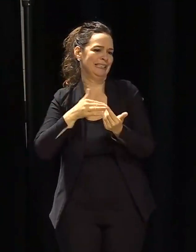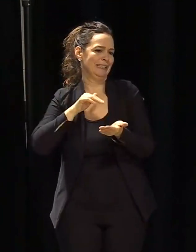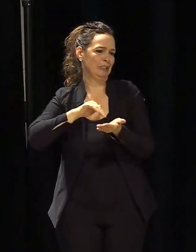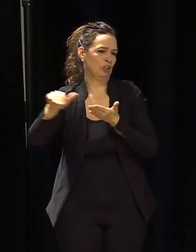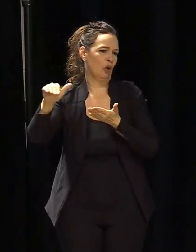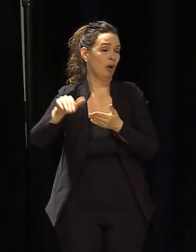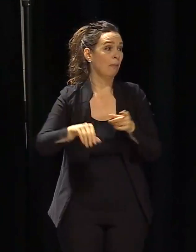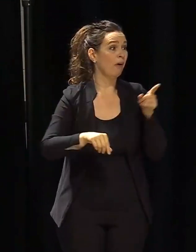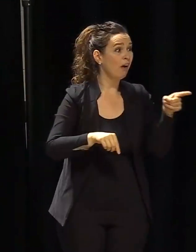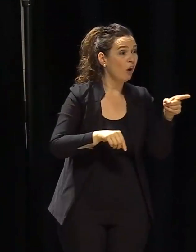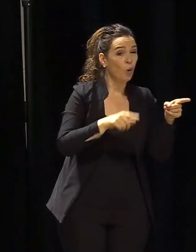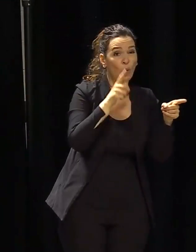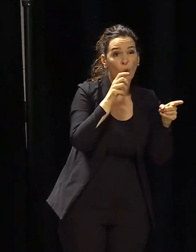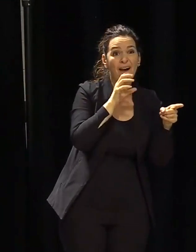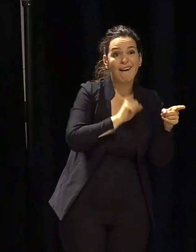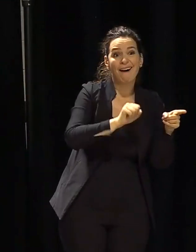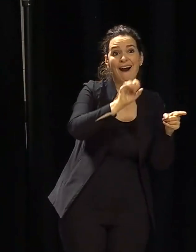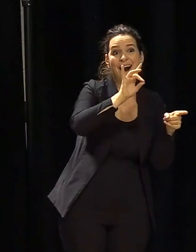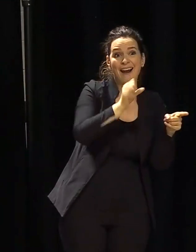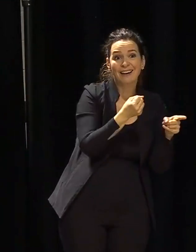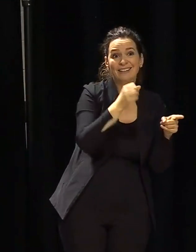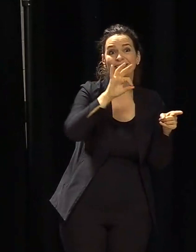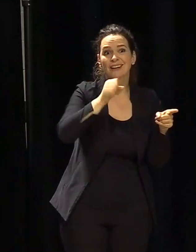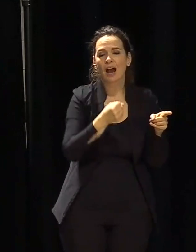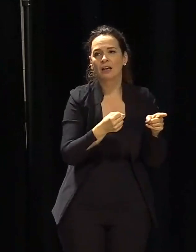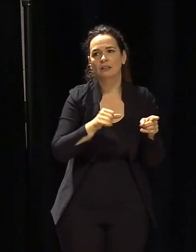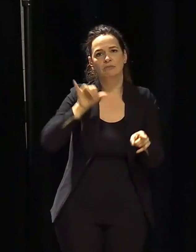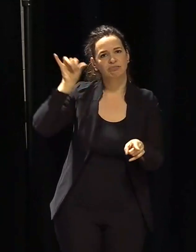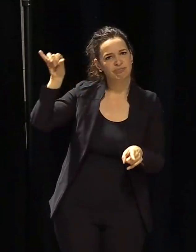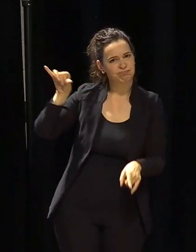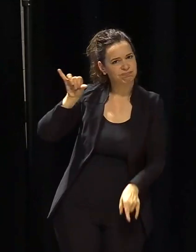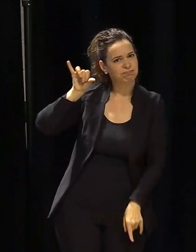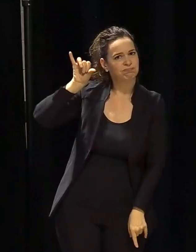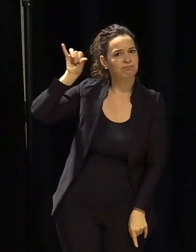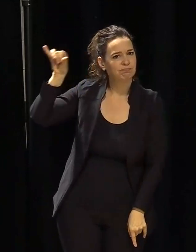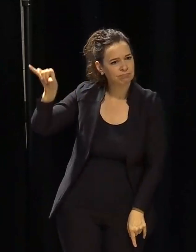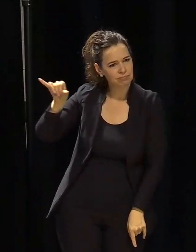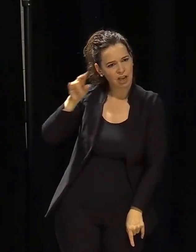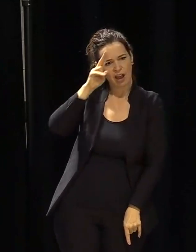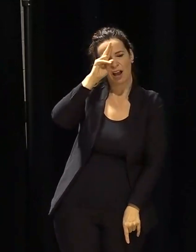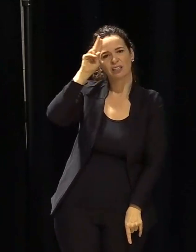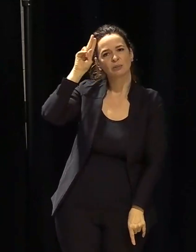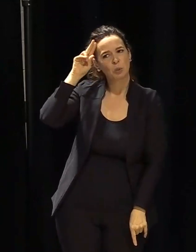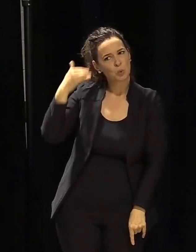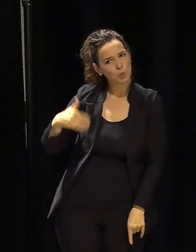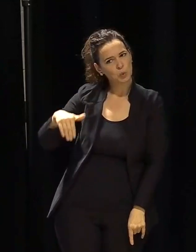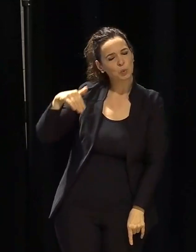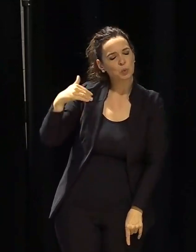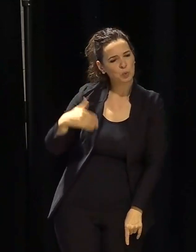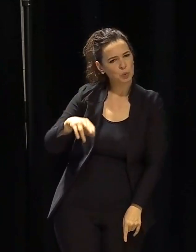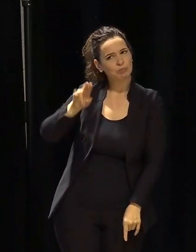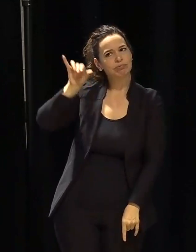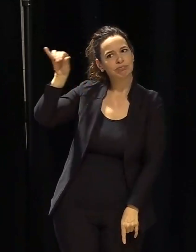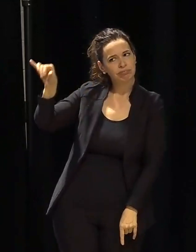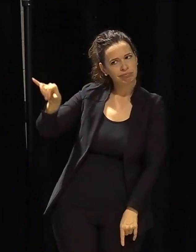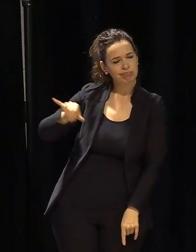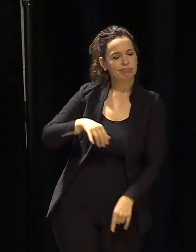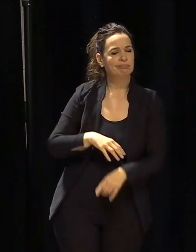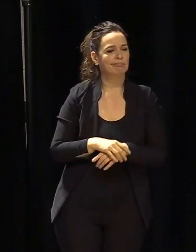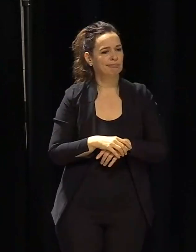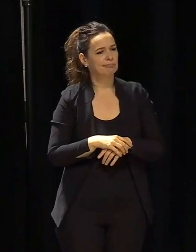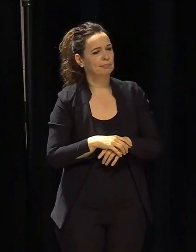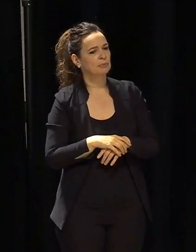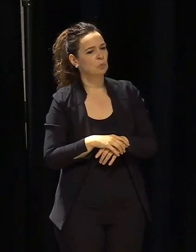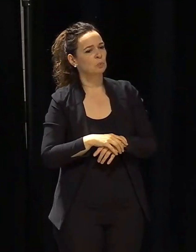are getting rehabilitating in a nursing home, or you live in a nursing home and you get it, you just have a much different experience, and it's a negative one.